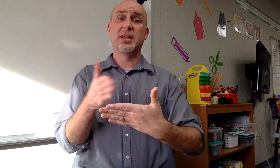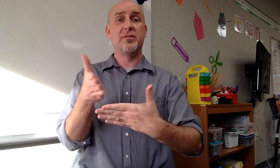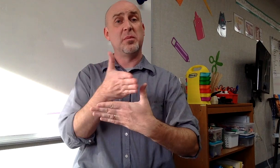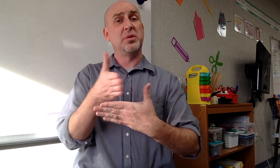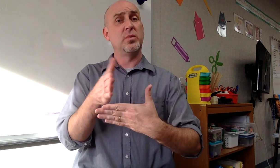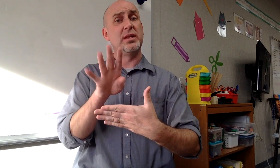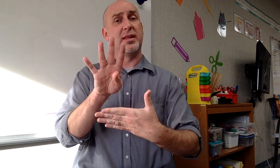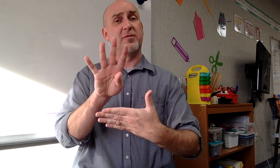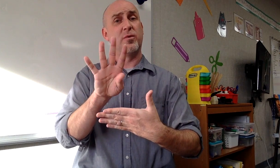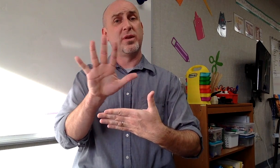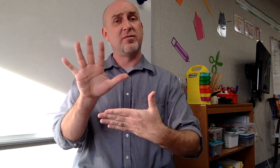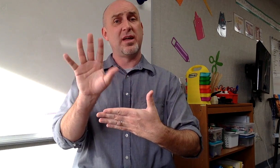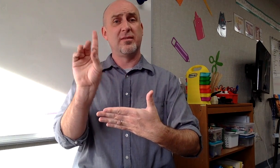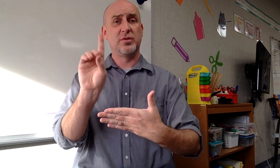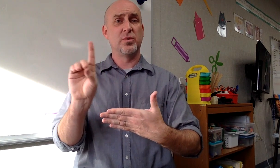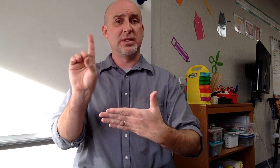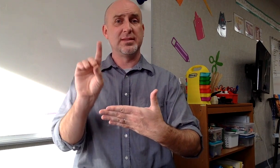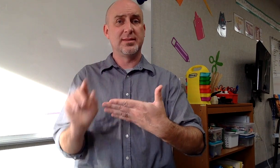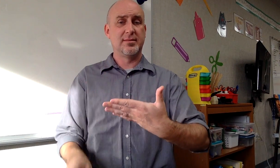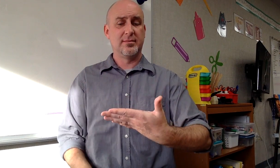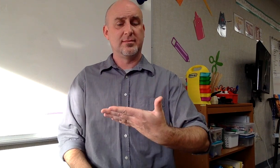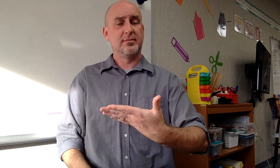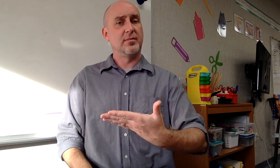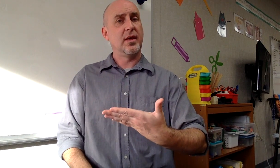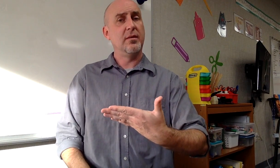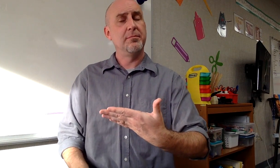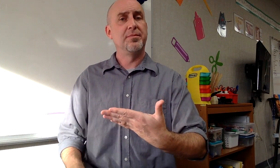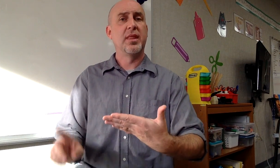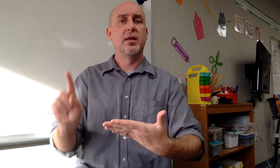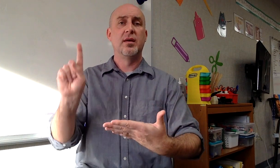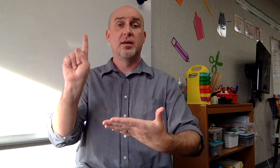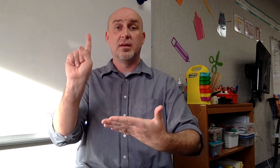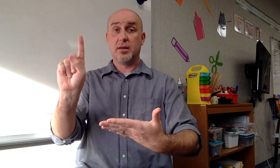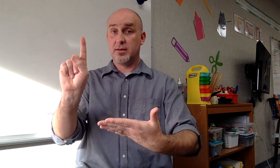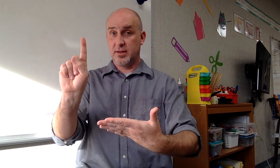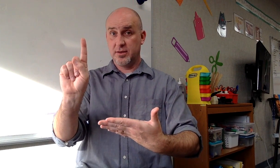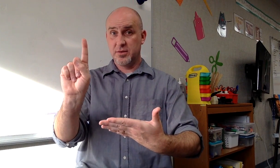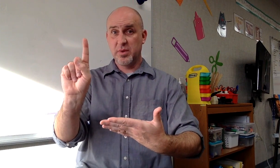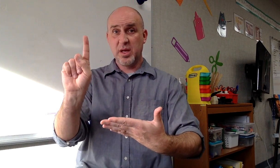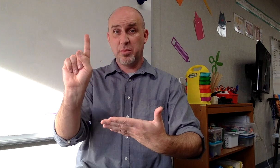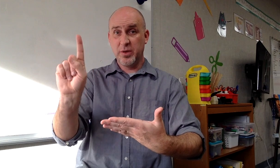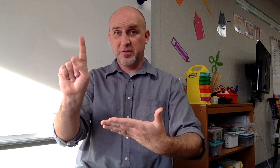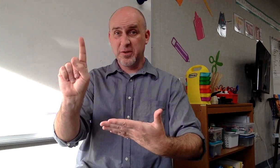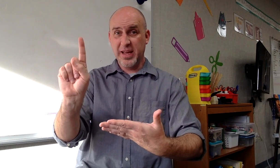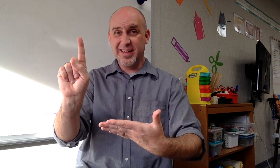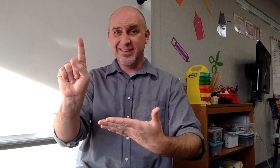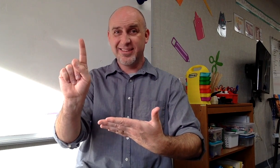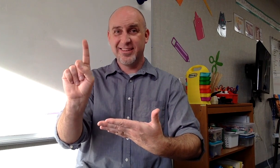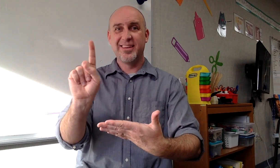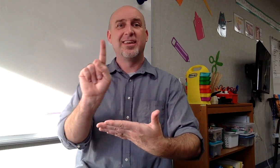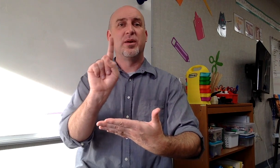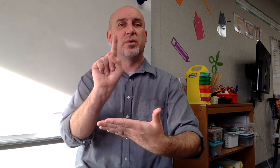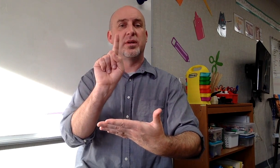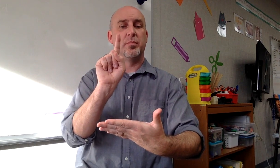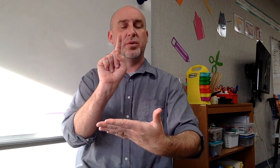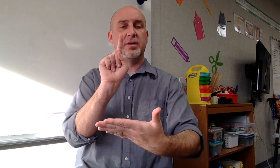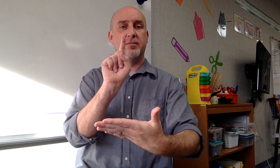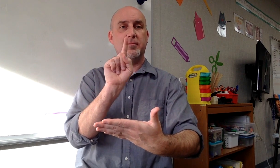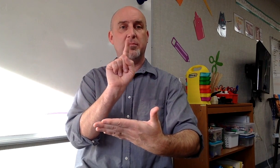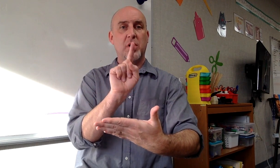of in between, like 45 degrees. Okay. Here's my pointy finger hand. We're going to put it